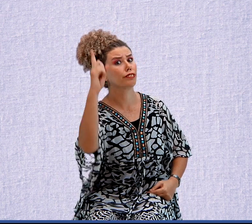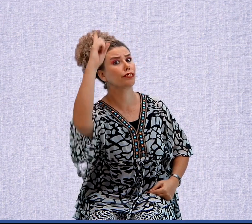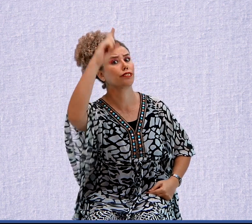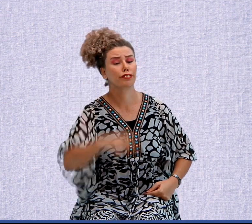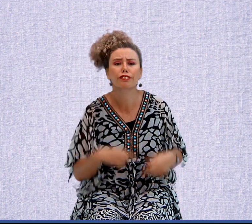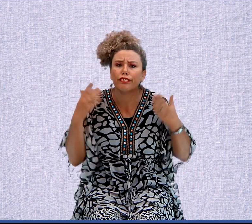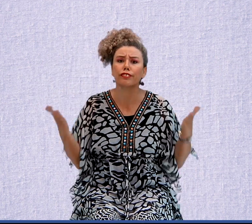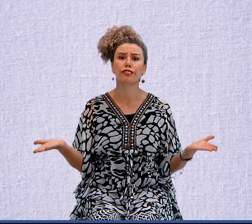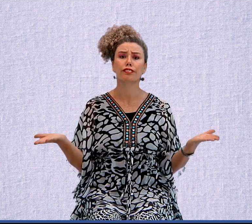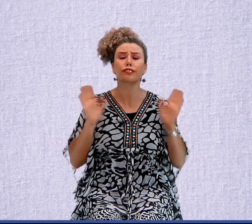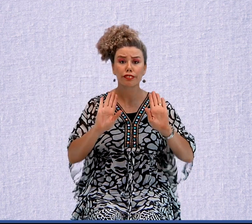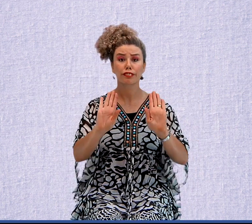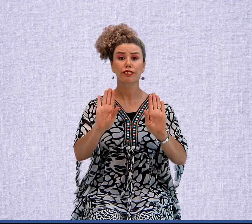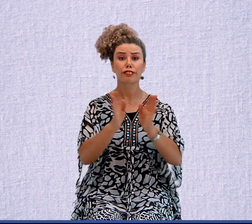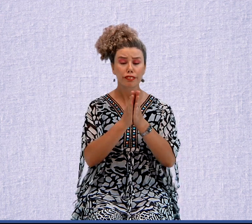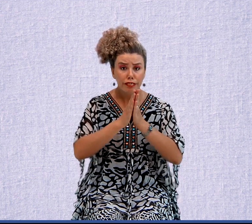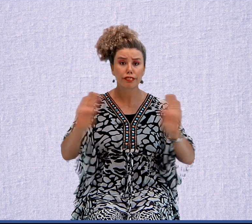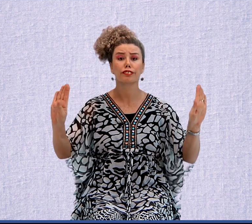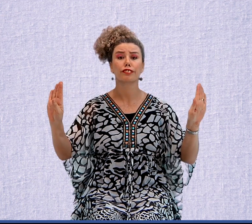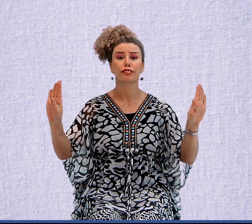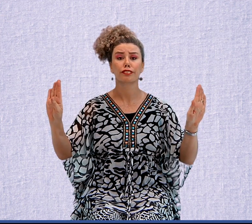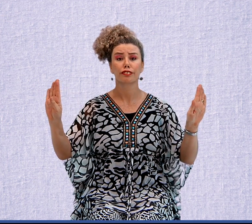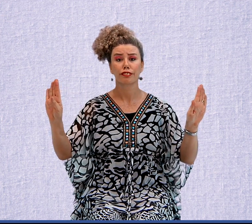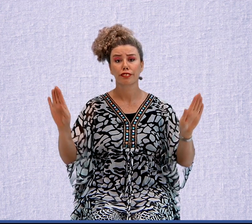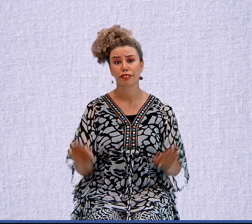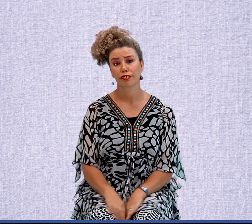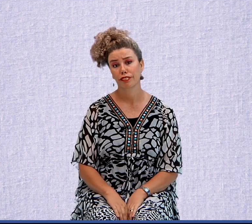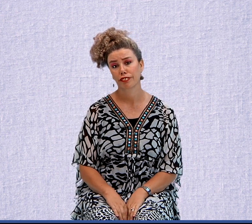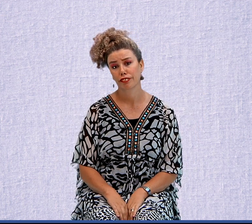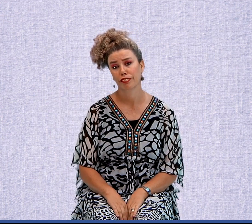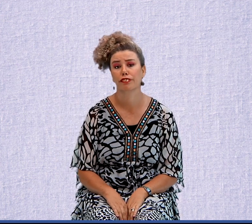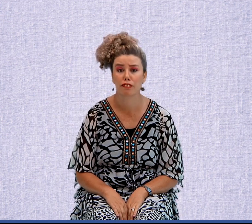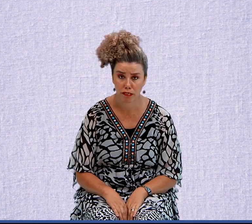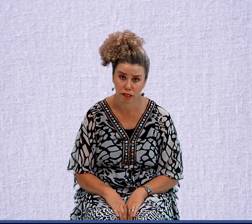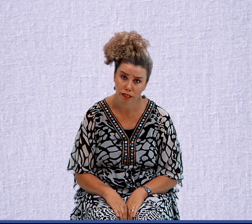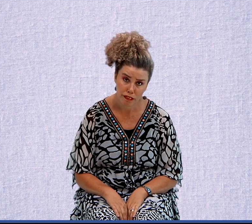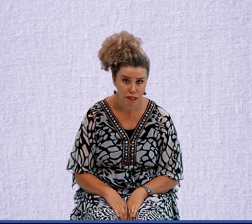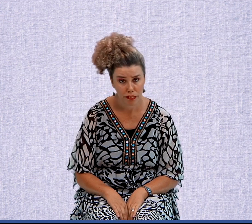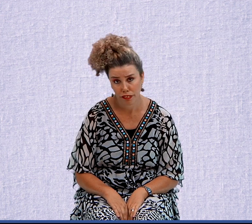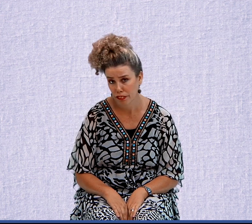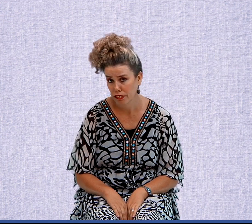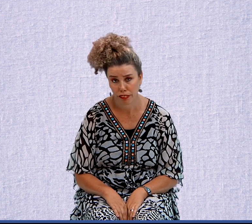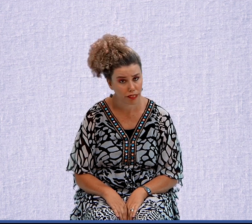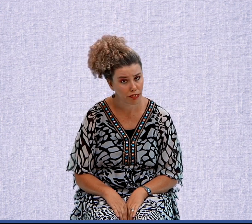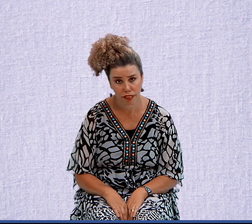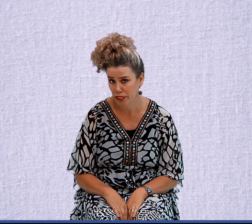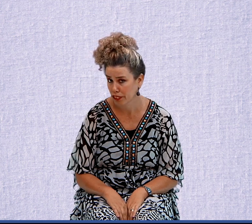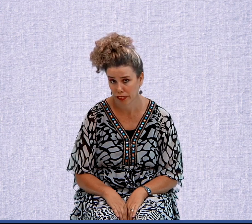Willems Brown? Who's gonna stop apartheid? It survived so long we thought the world